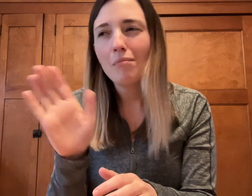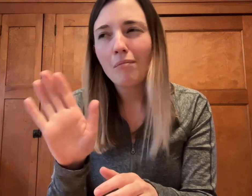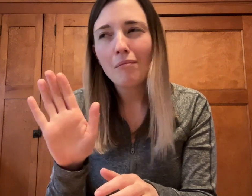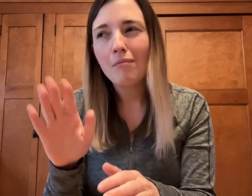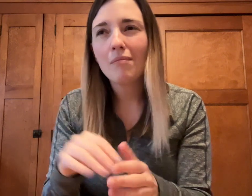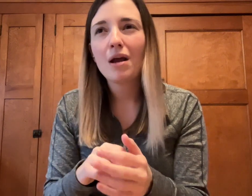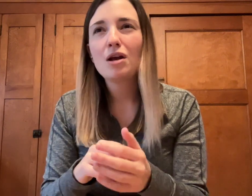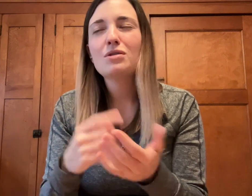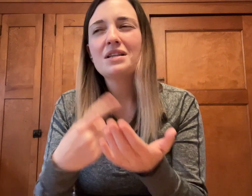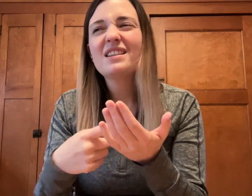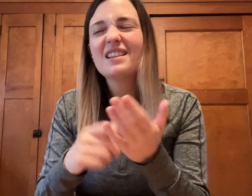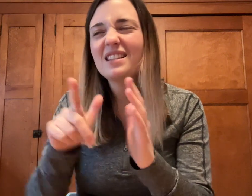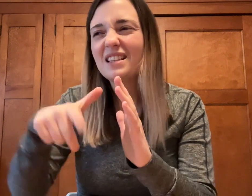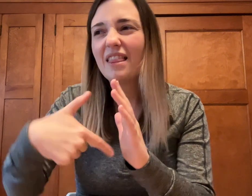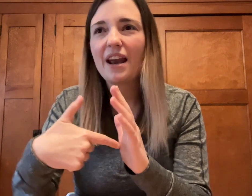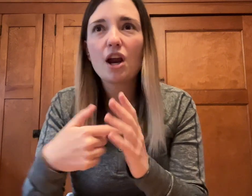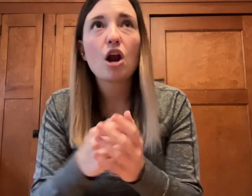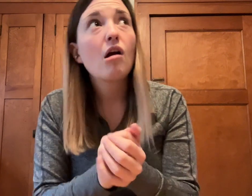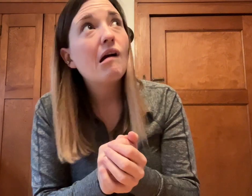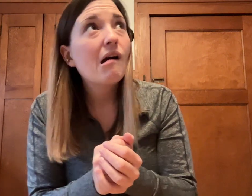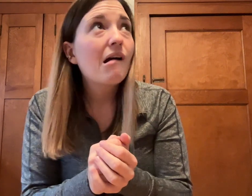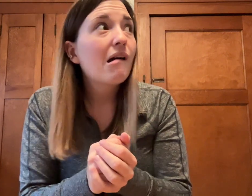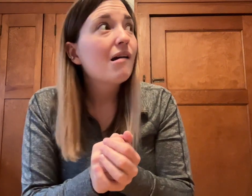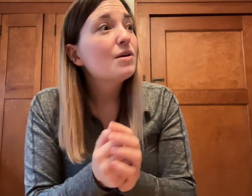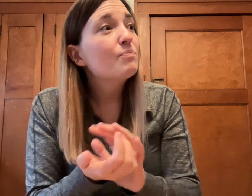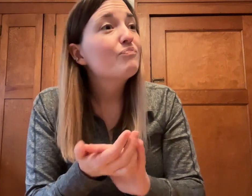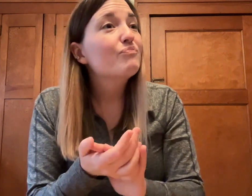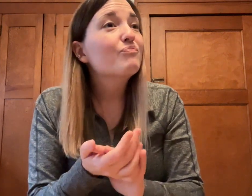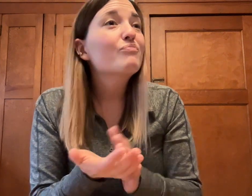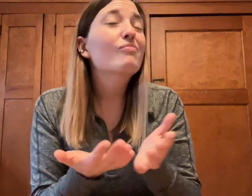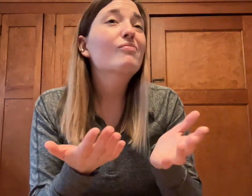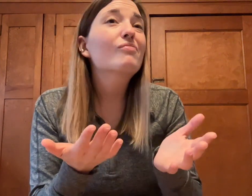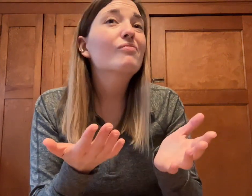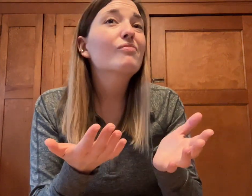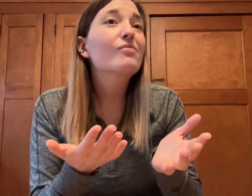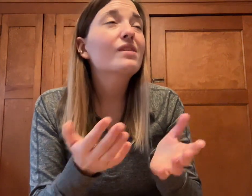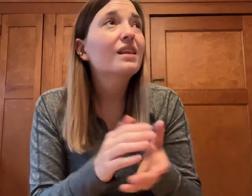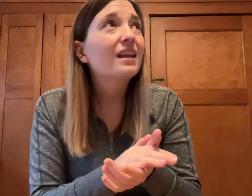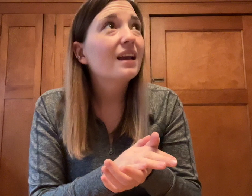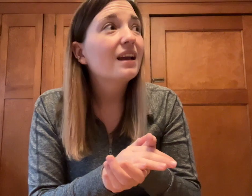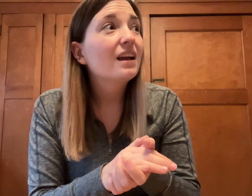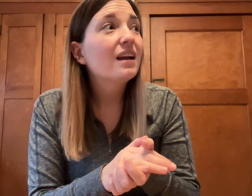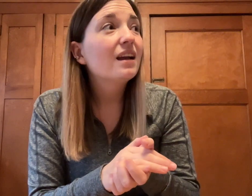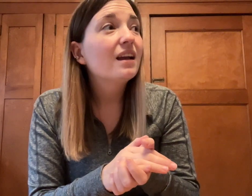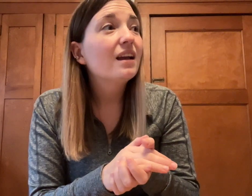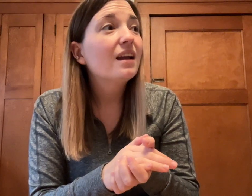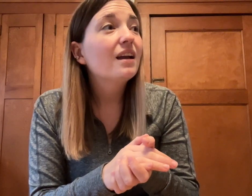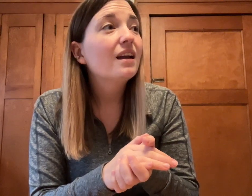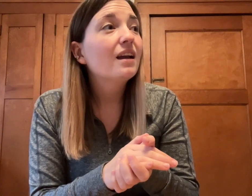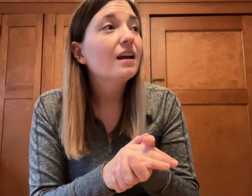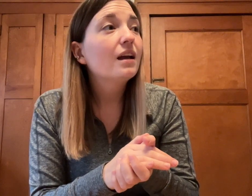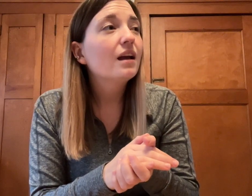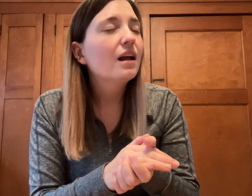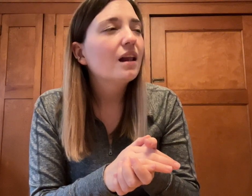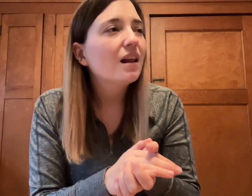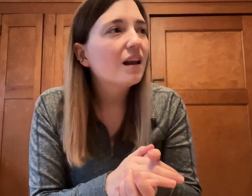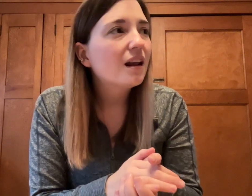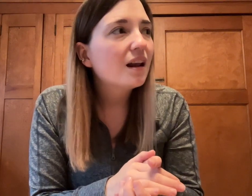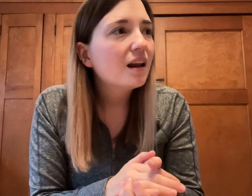and surrounded by more cartilage. Okay, did you hear what he said? Say it again. Flexible and they bend more easily. They're flexible, they